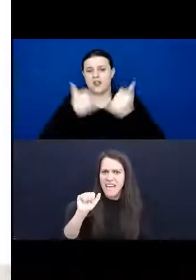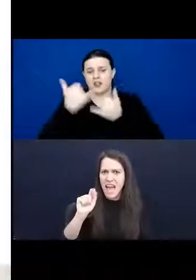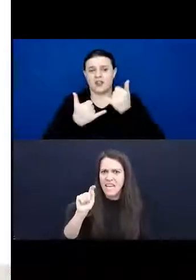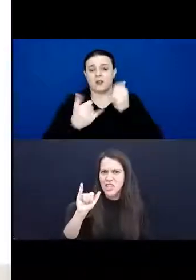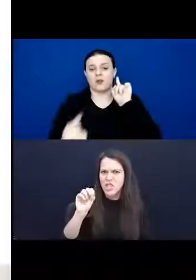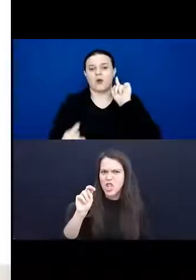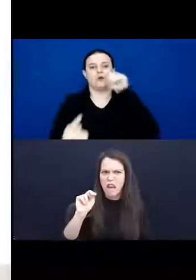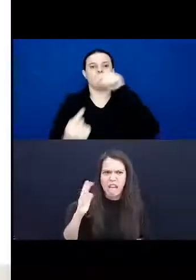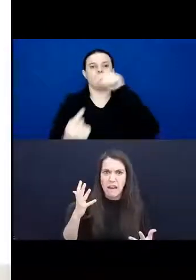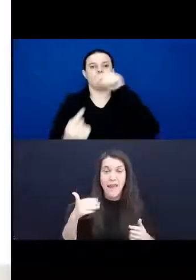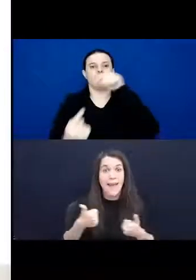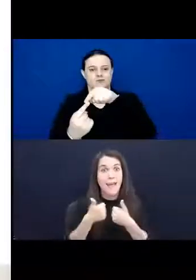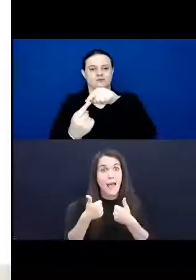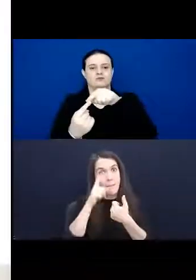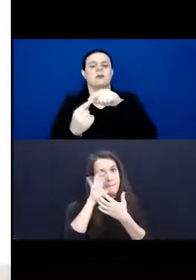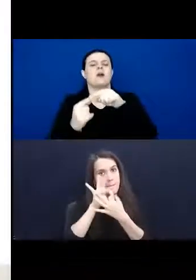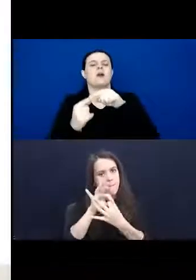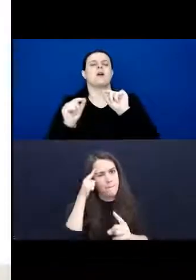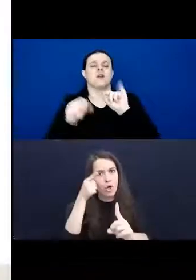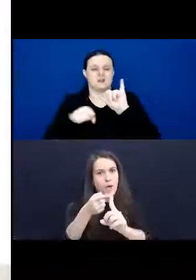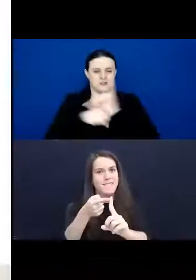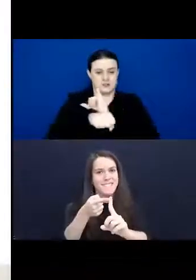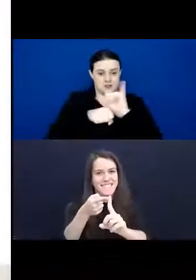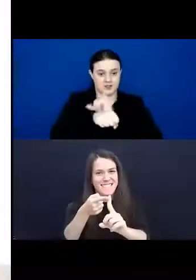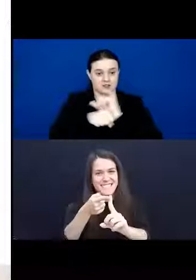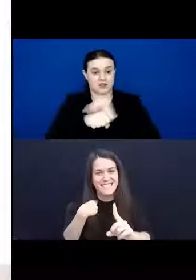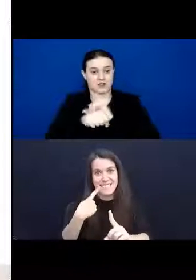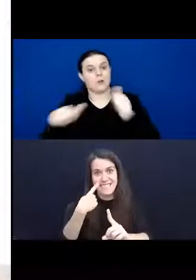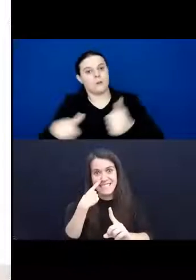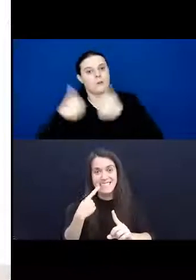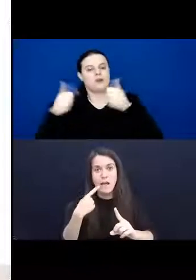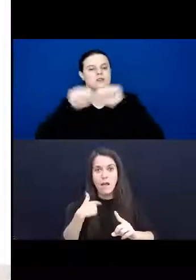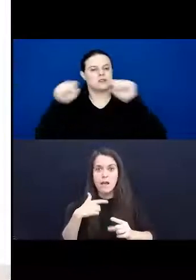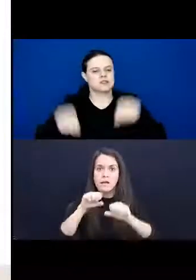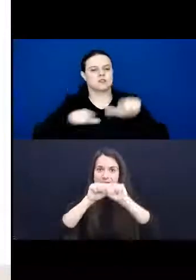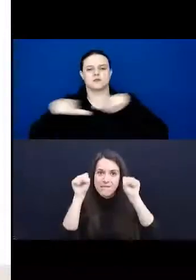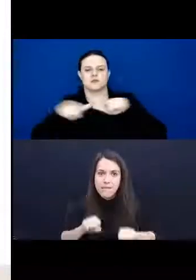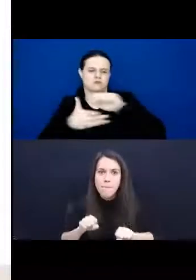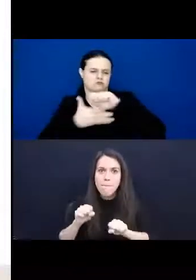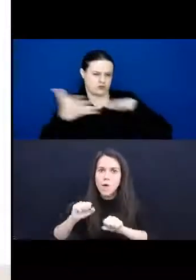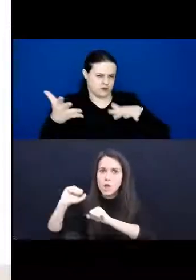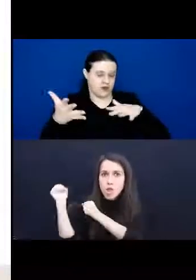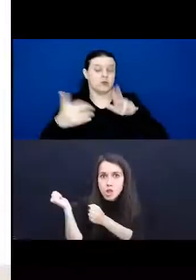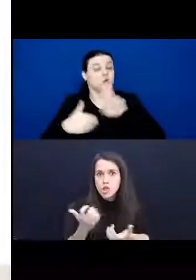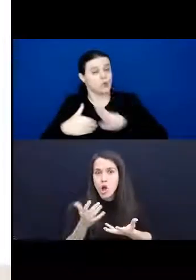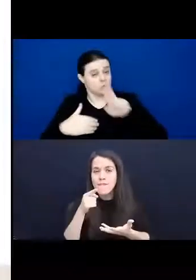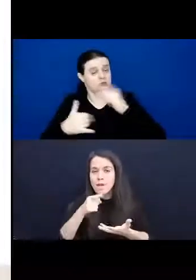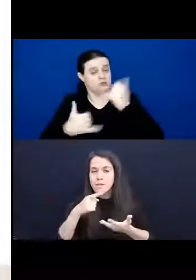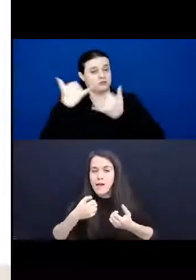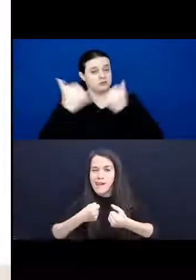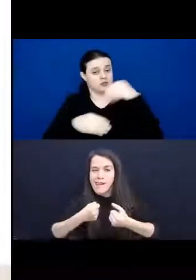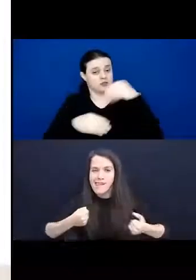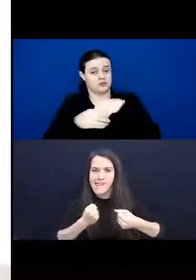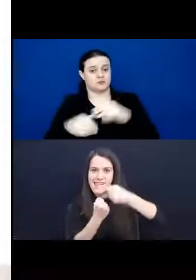purpose, is an approach for enhancing systems, services, or activities by using